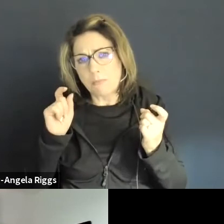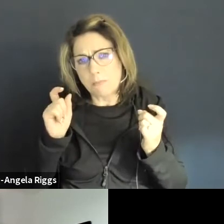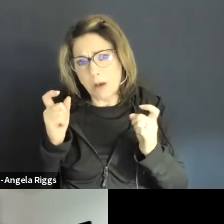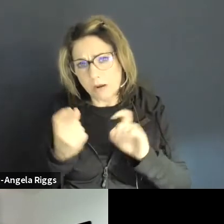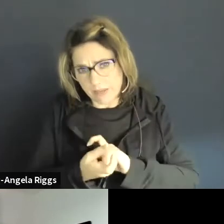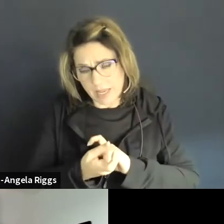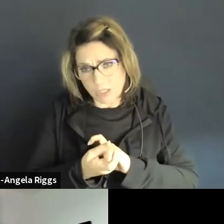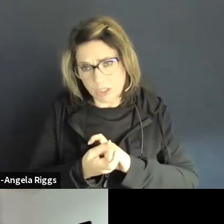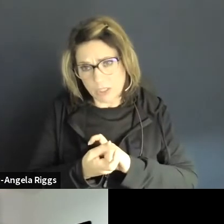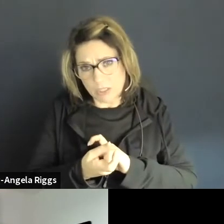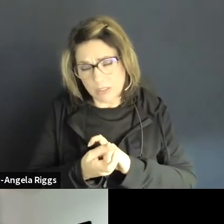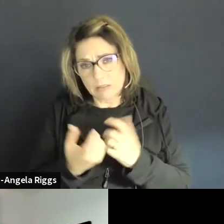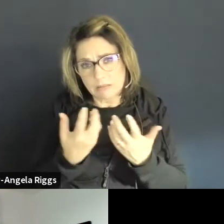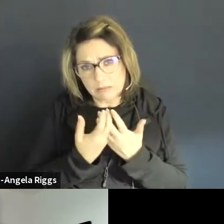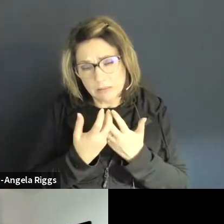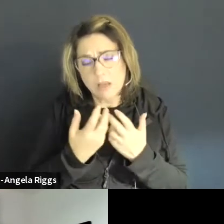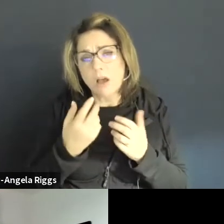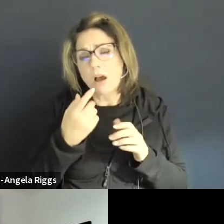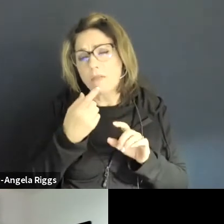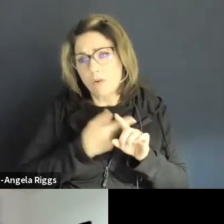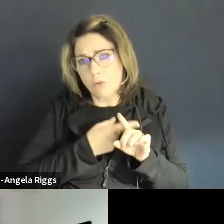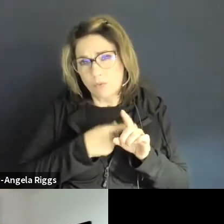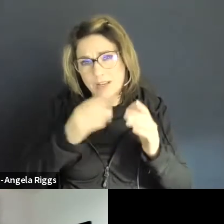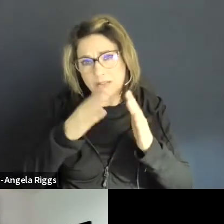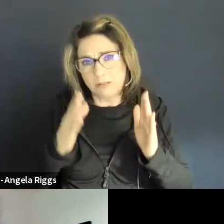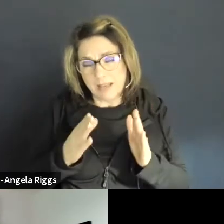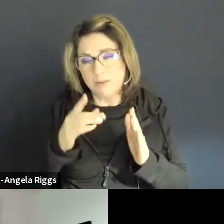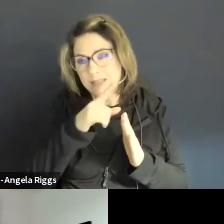of rental housing, because it does seem